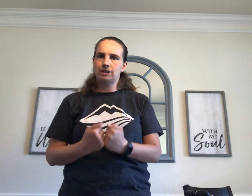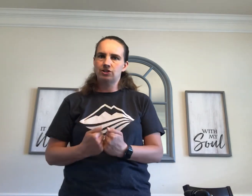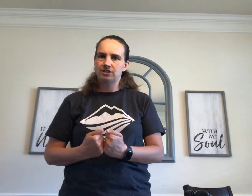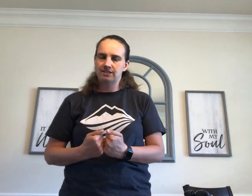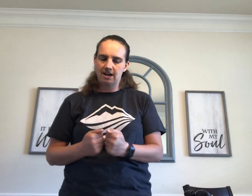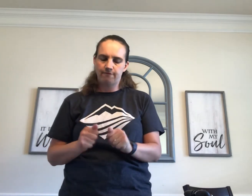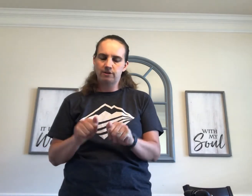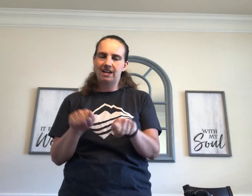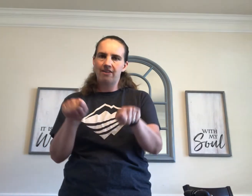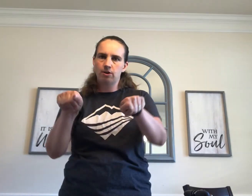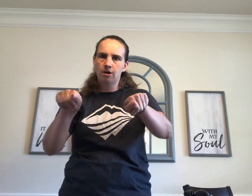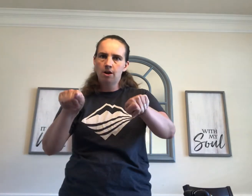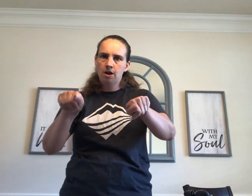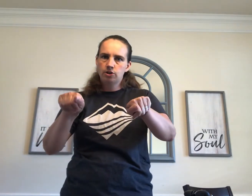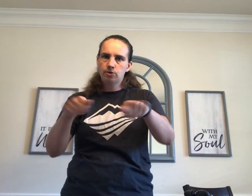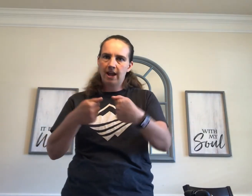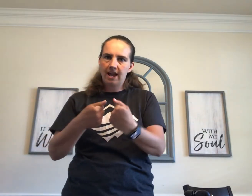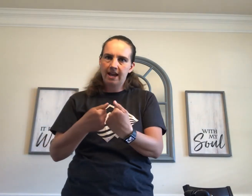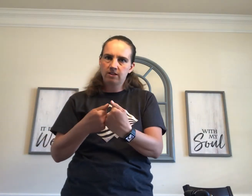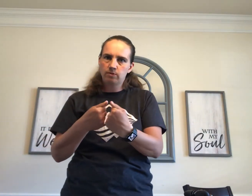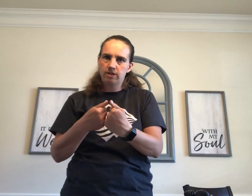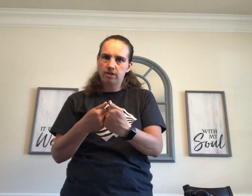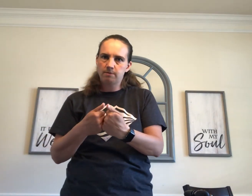just the sign for together. 2 A hands with the thumbs on